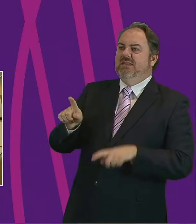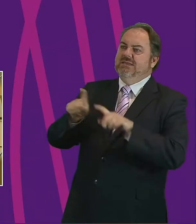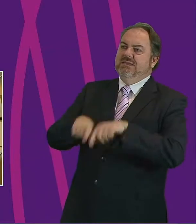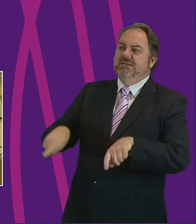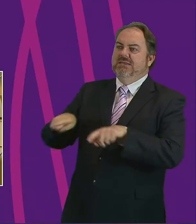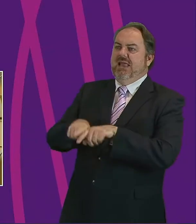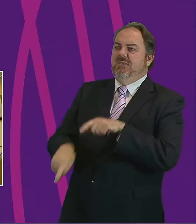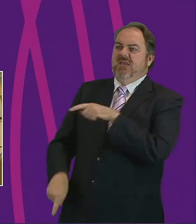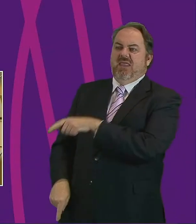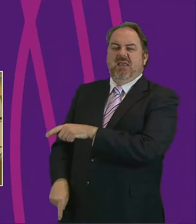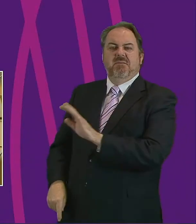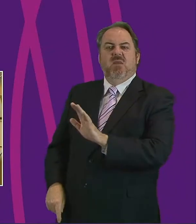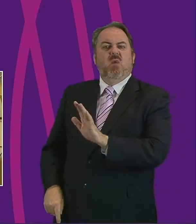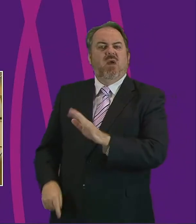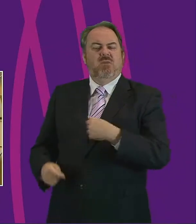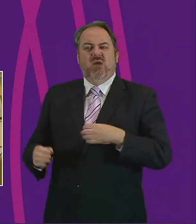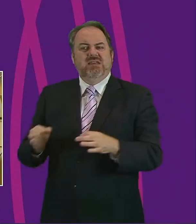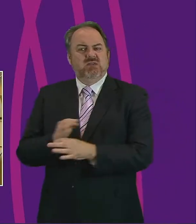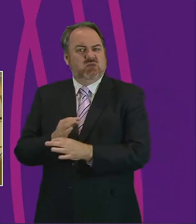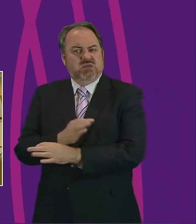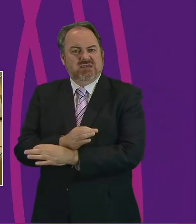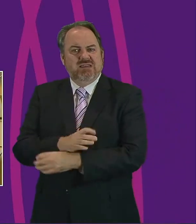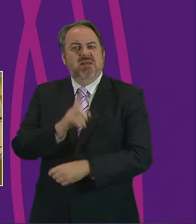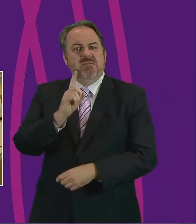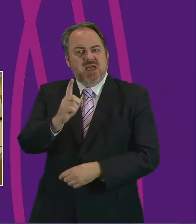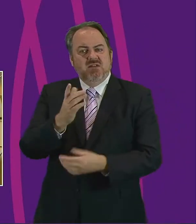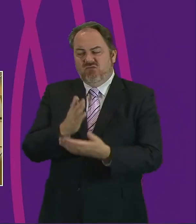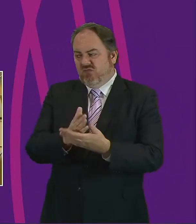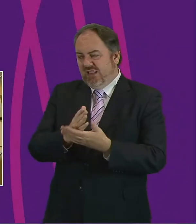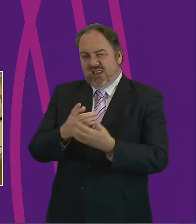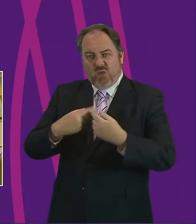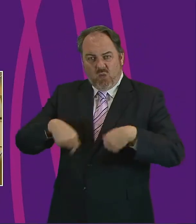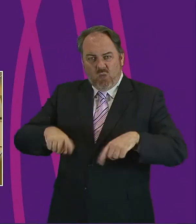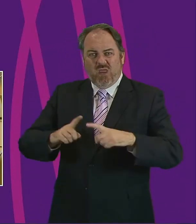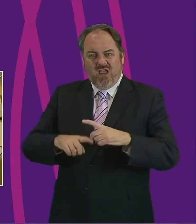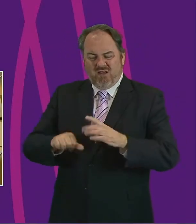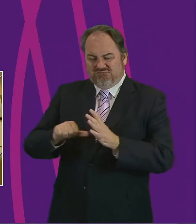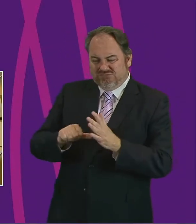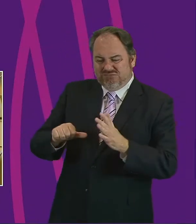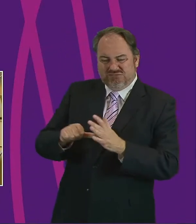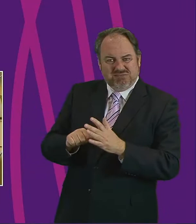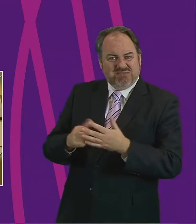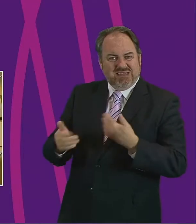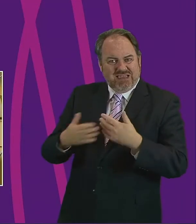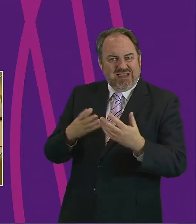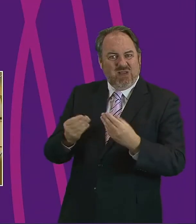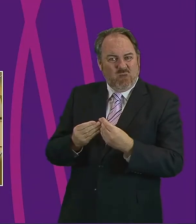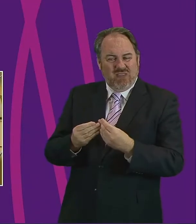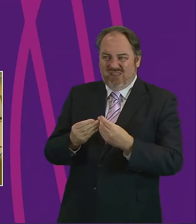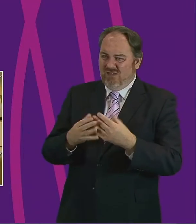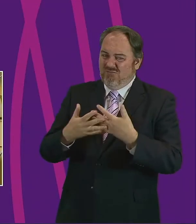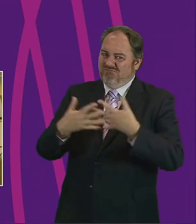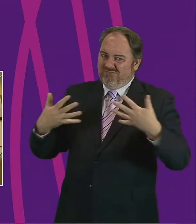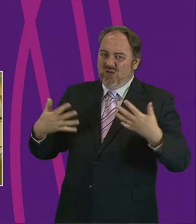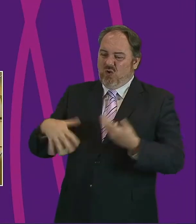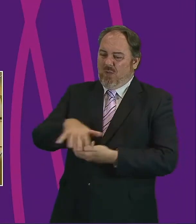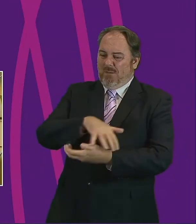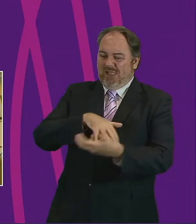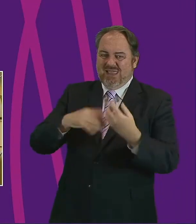to underline that all countries everywhere are grappling with the issues that we are grappling with. And the approach that we